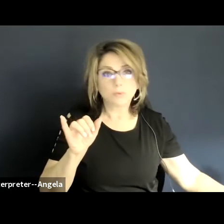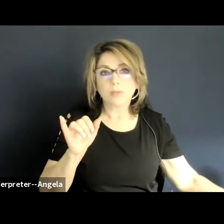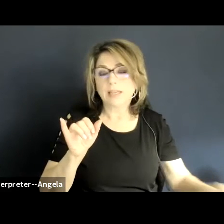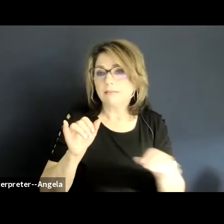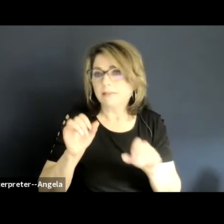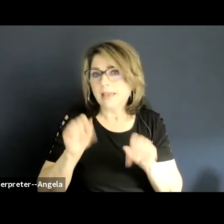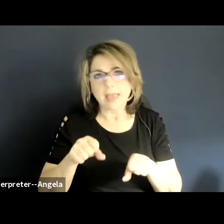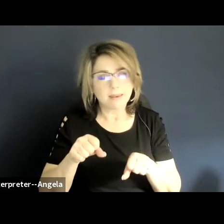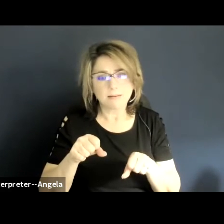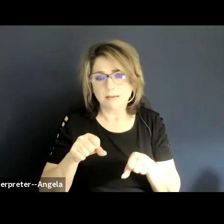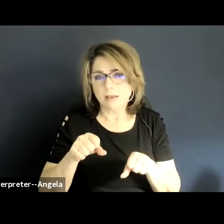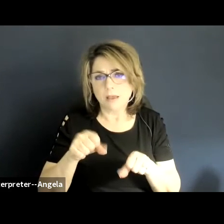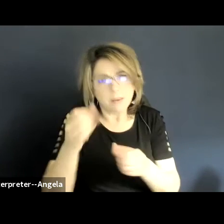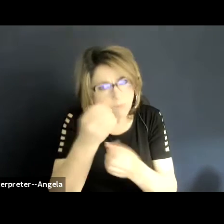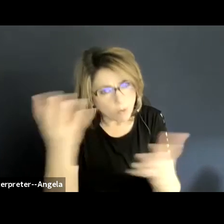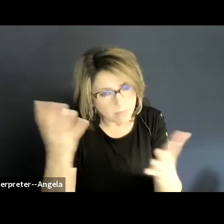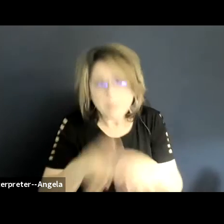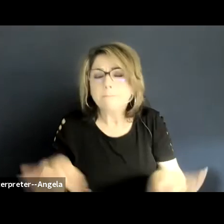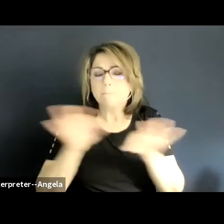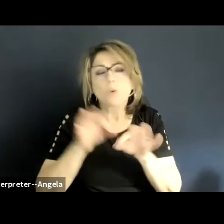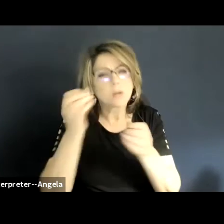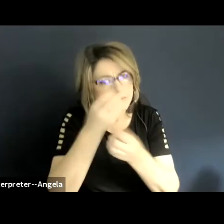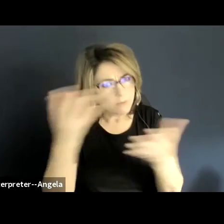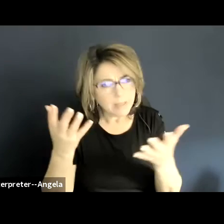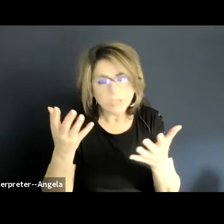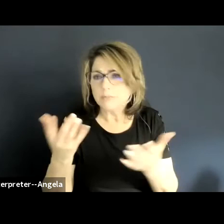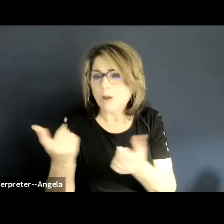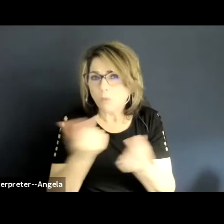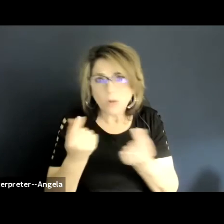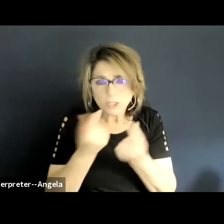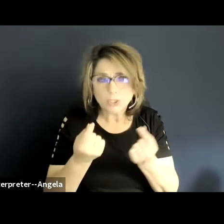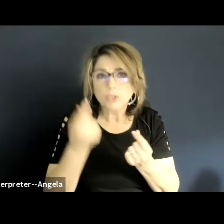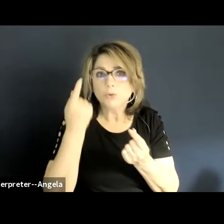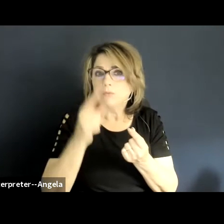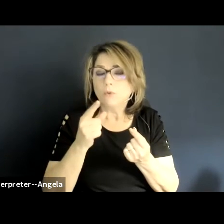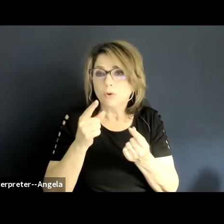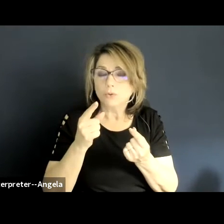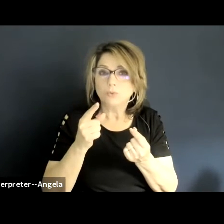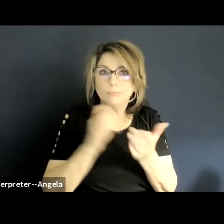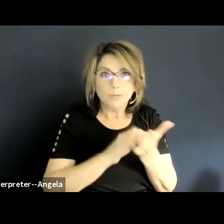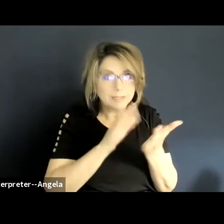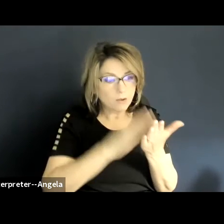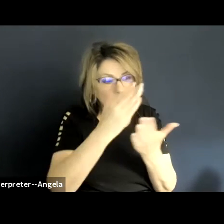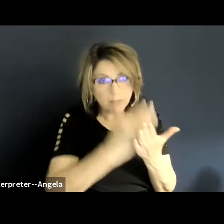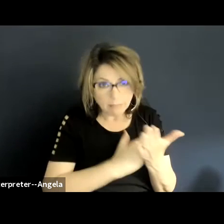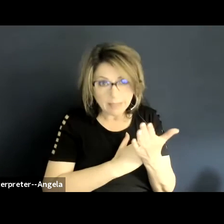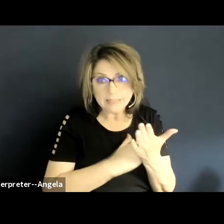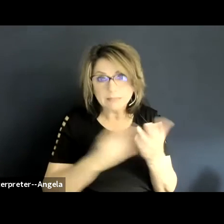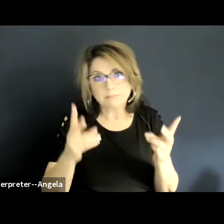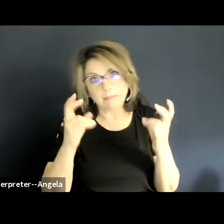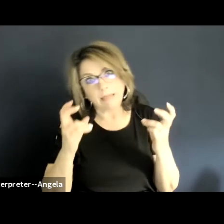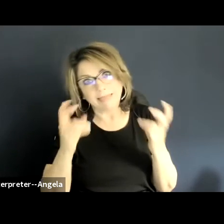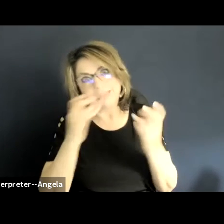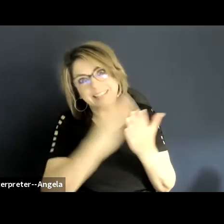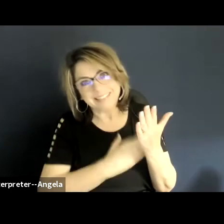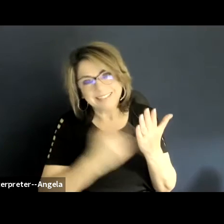vital information around what people needed to be doing to get on the list, the quote list for